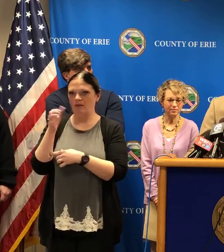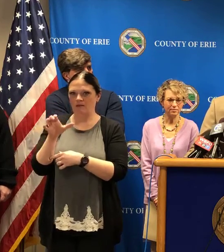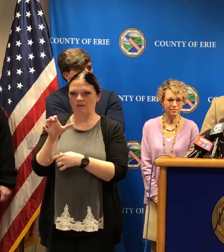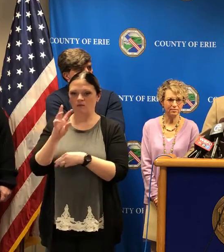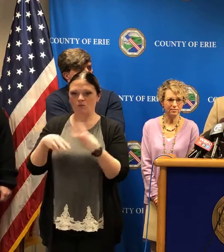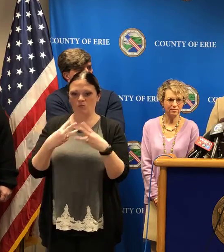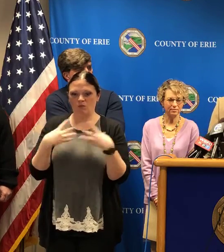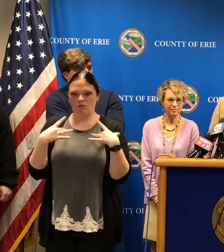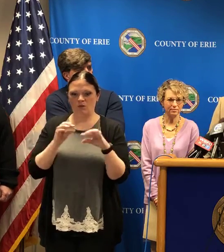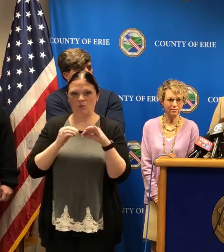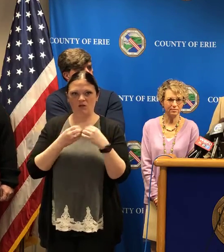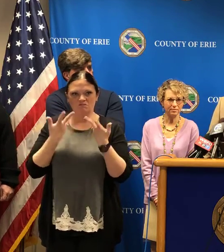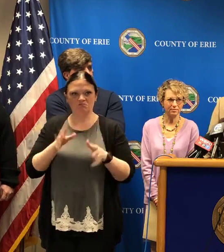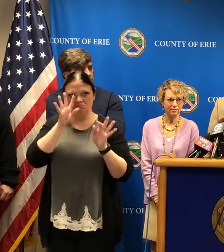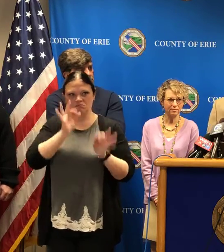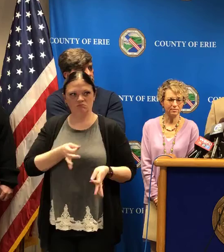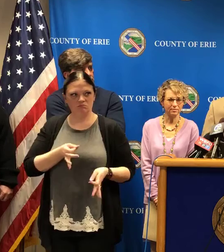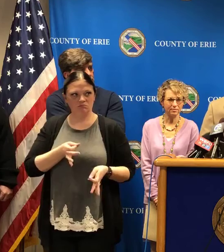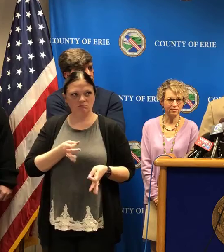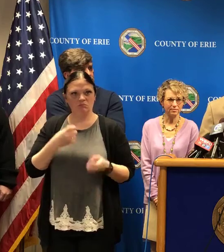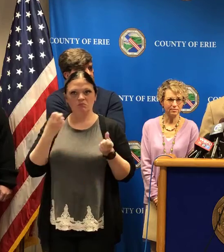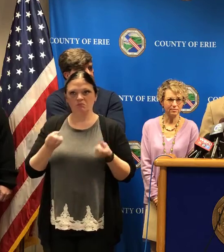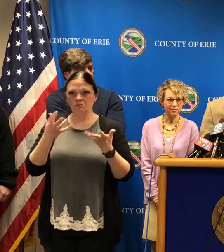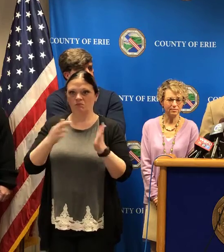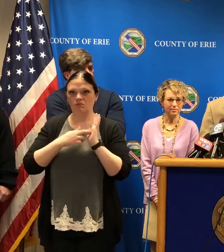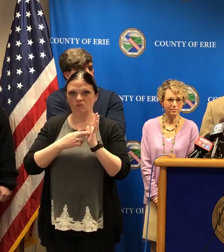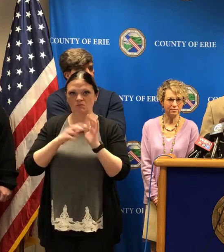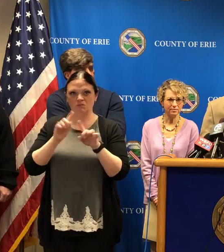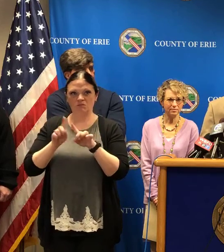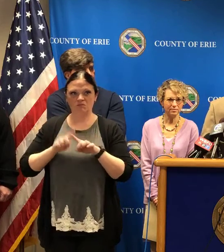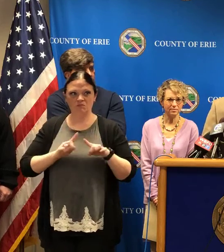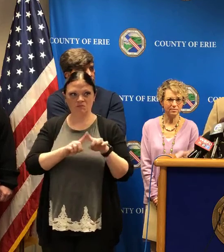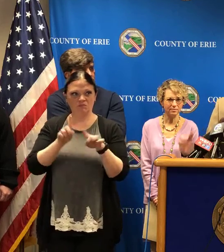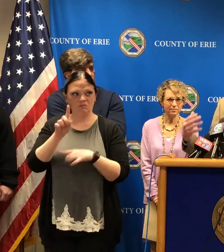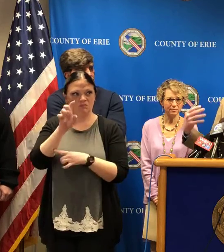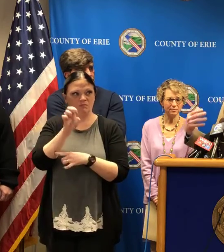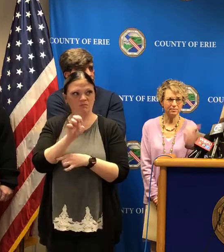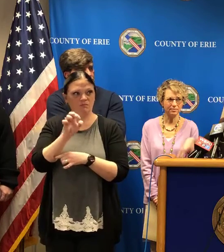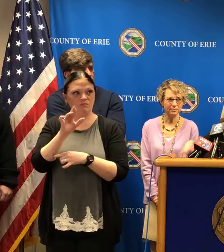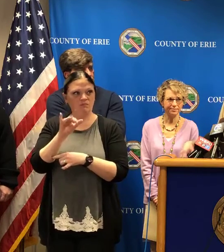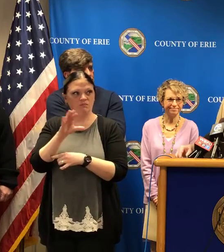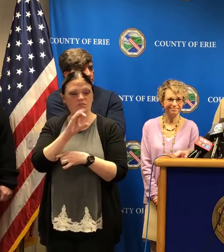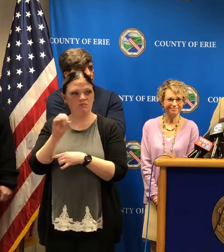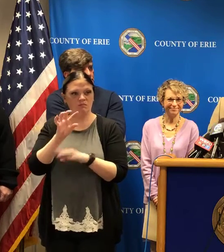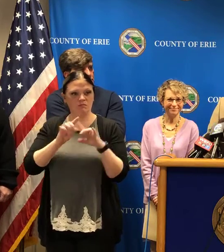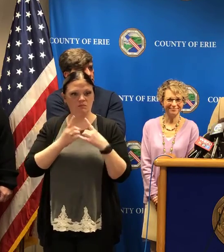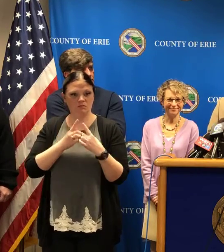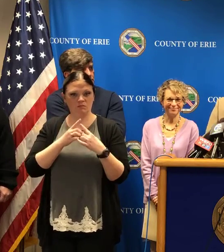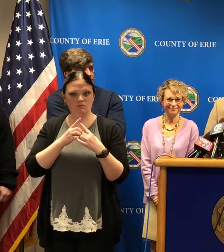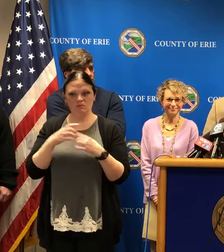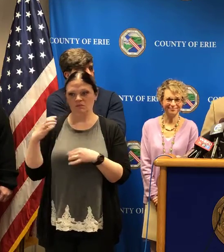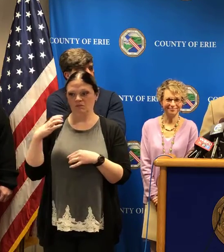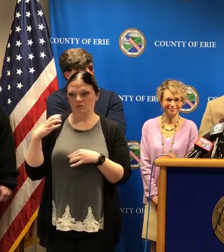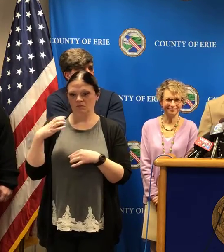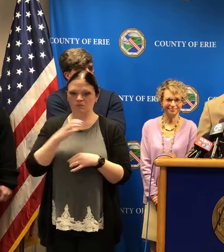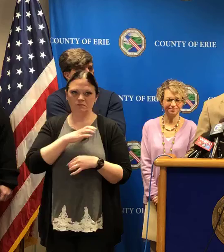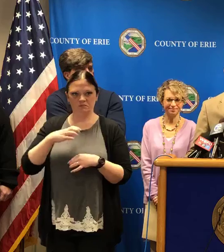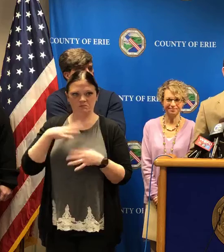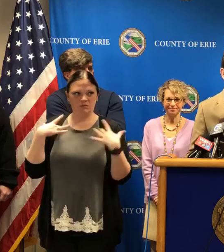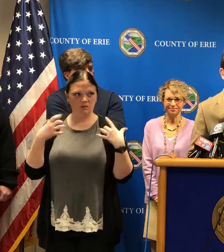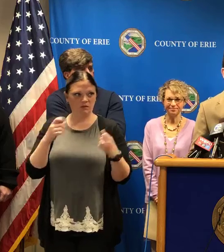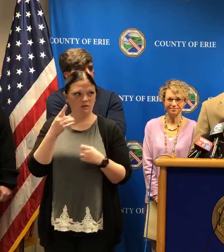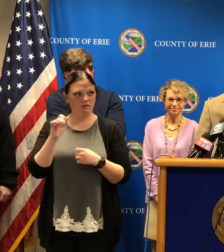Organization. We're joined here by a number of representatives from various Erie County departments. Of course, our Commissioner of Health, Dr. Gail Burstein,